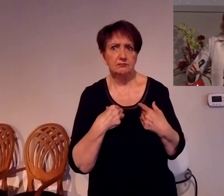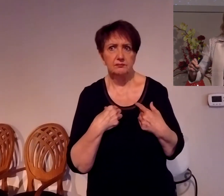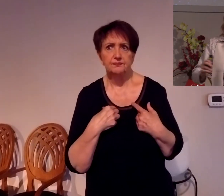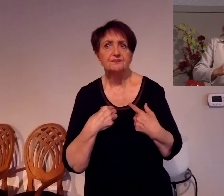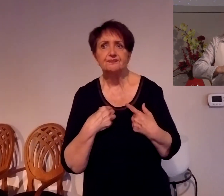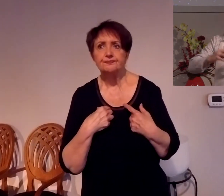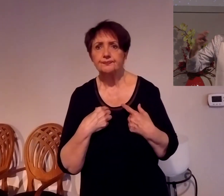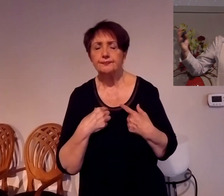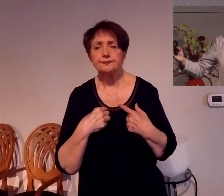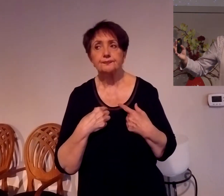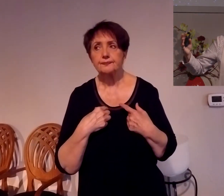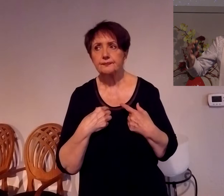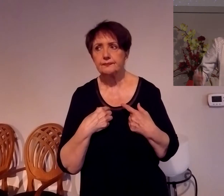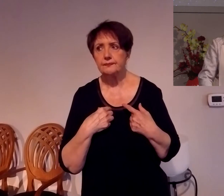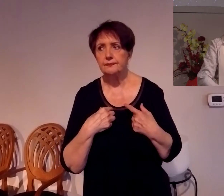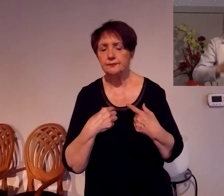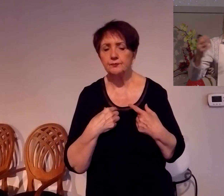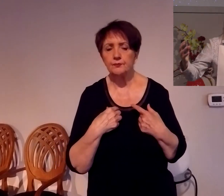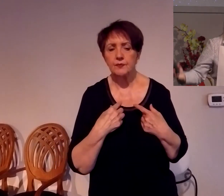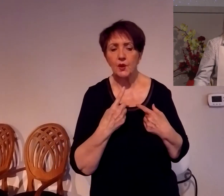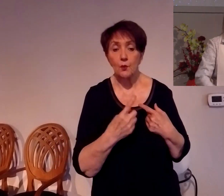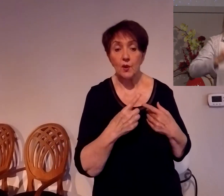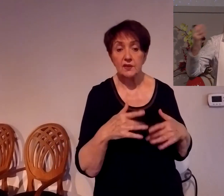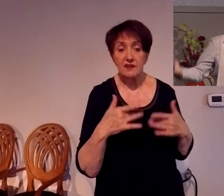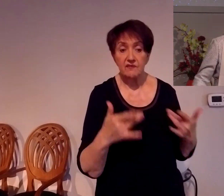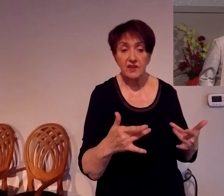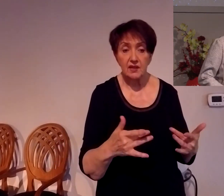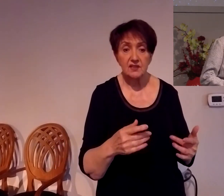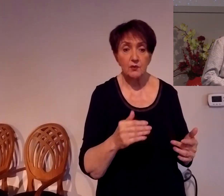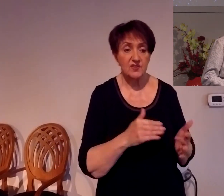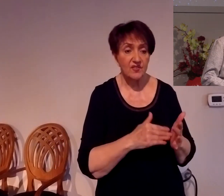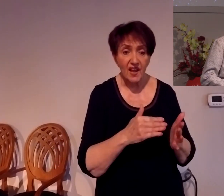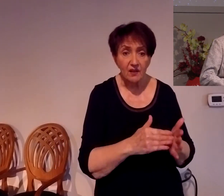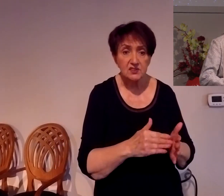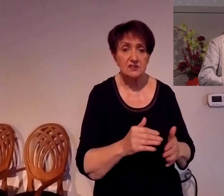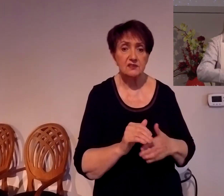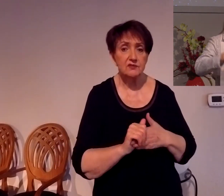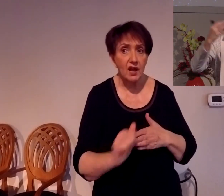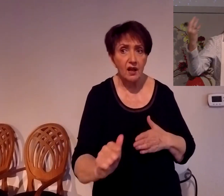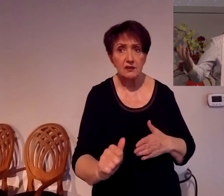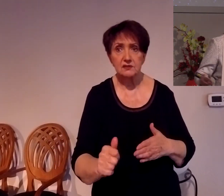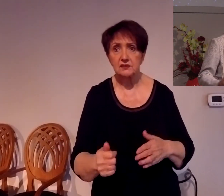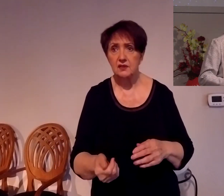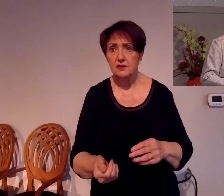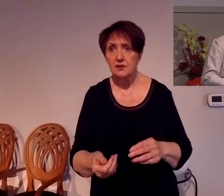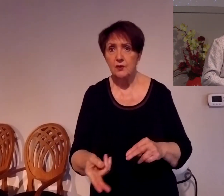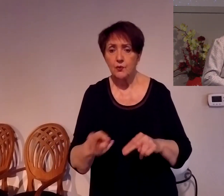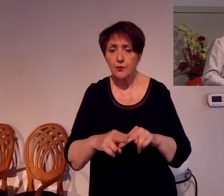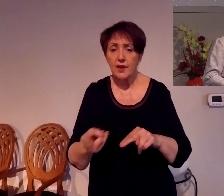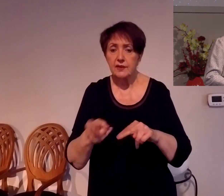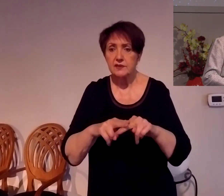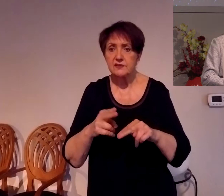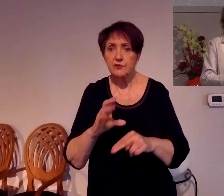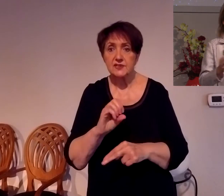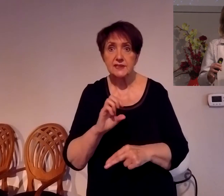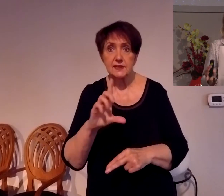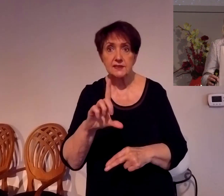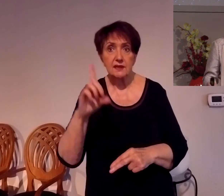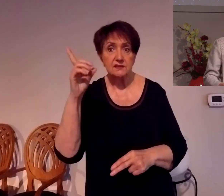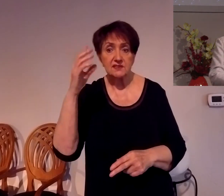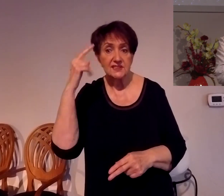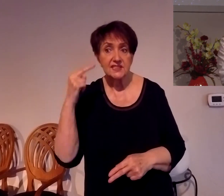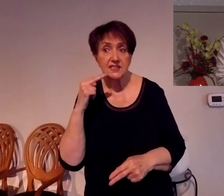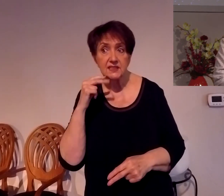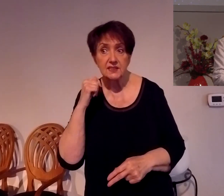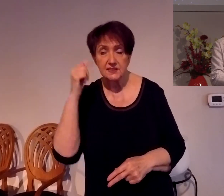But, on one occasion, it was thousands and thousands of dollars raised for all the Centers for Spiritual Living teens because I